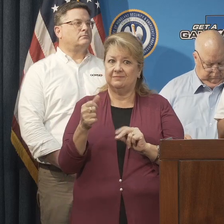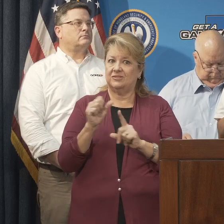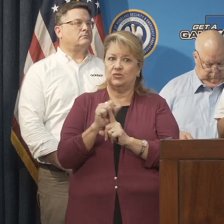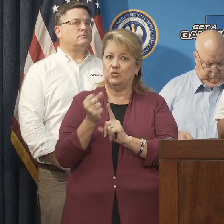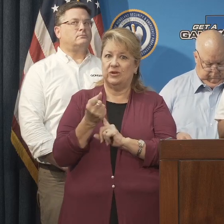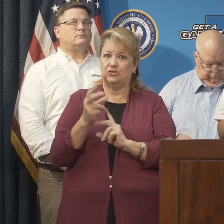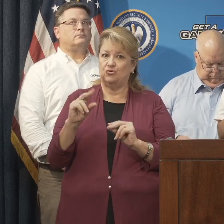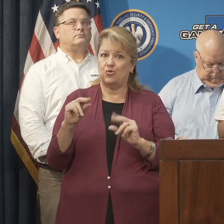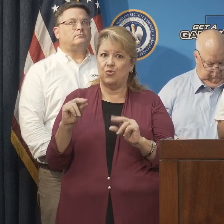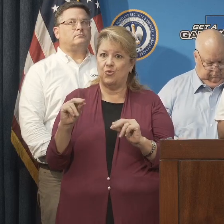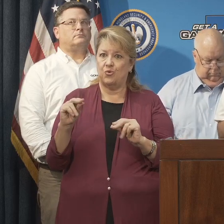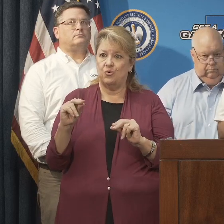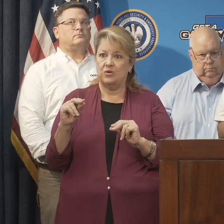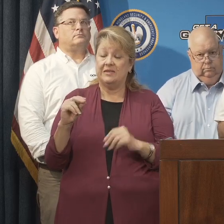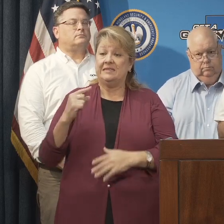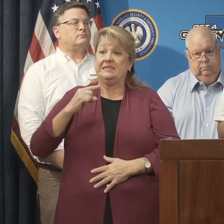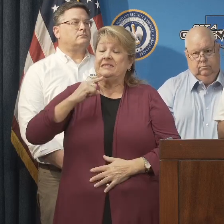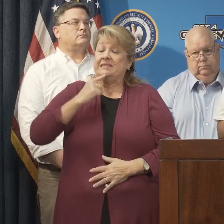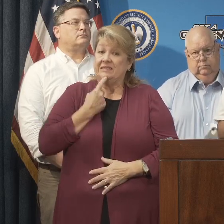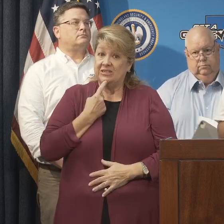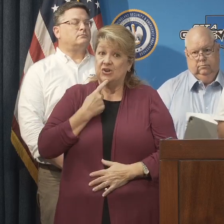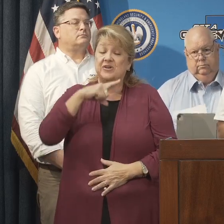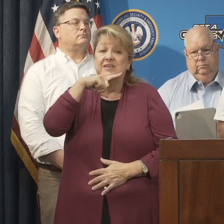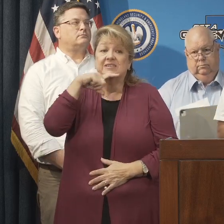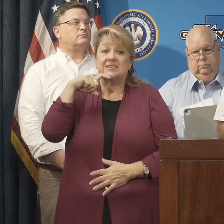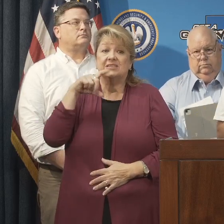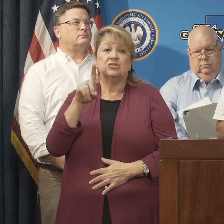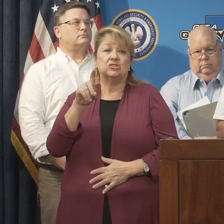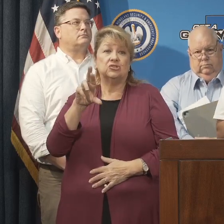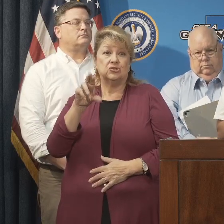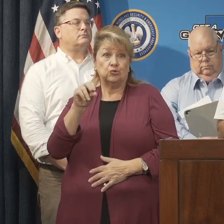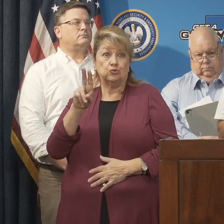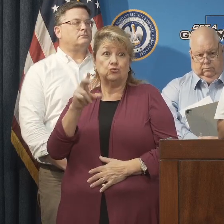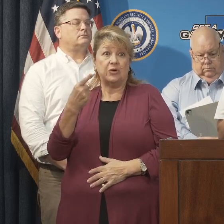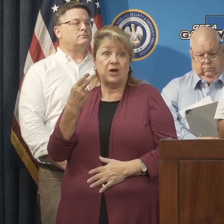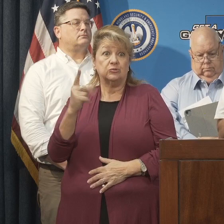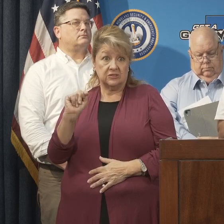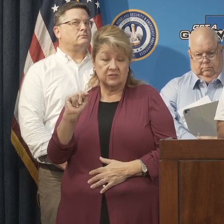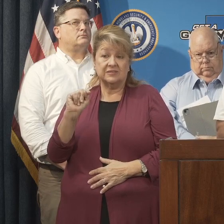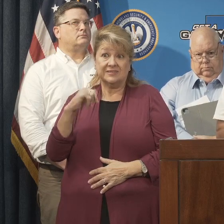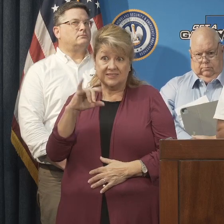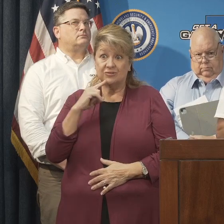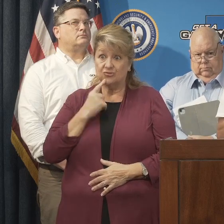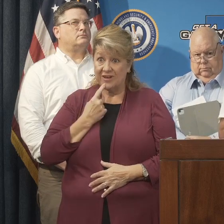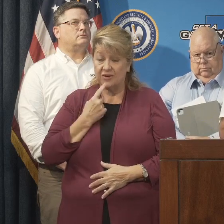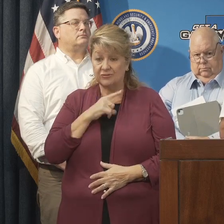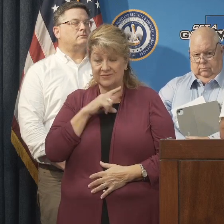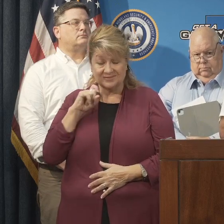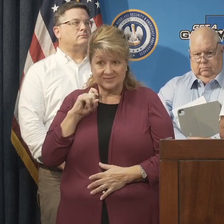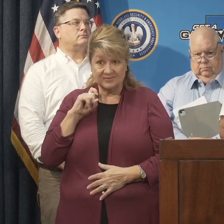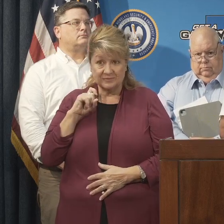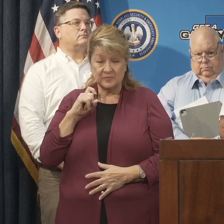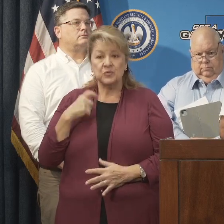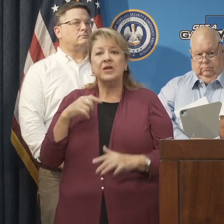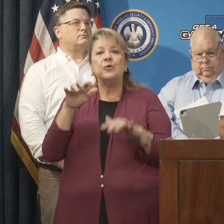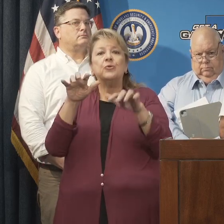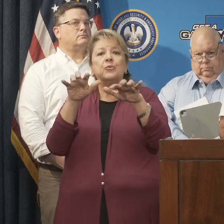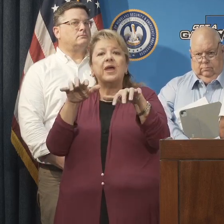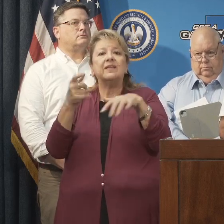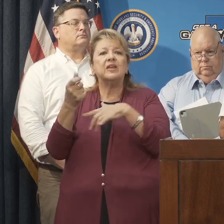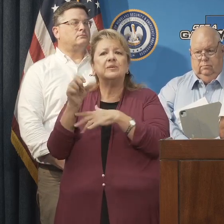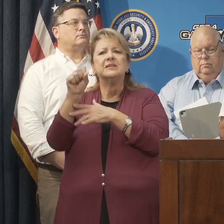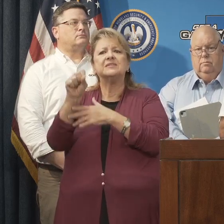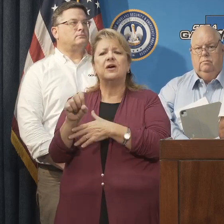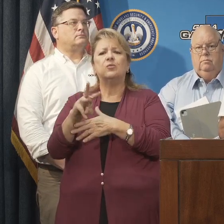We still have a very severe drought in Louisiana. And the little bit of precipitation that we've had, especially in